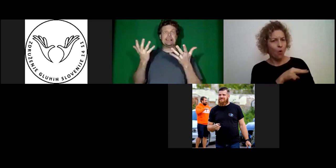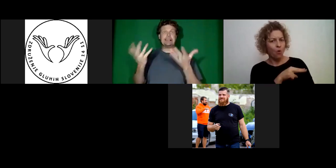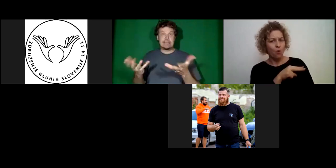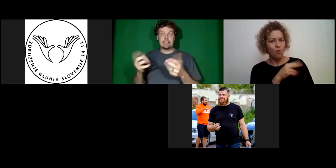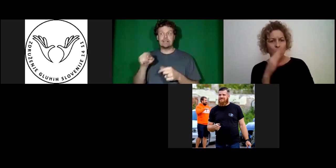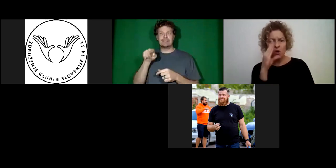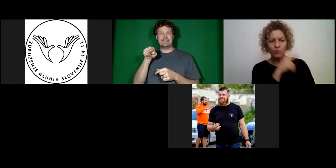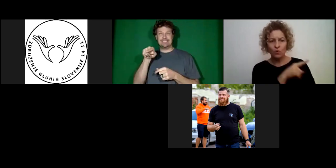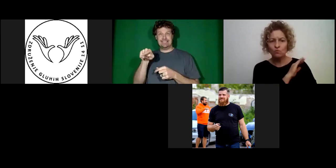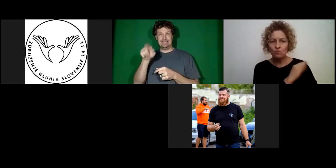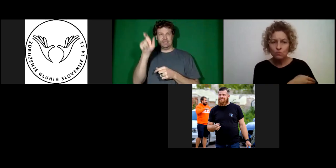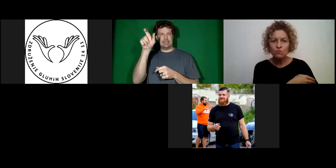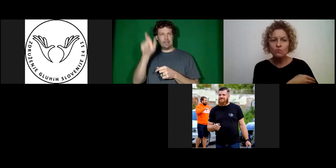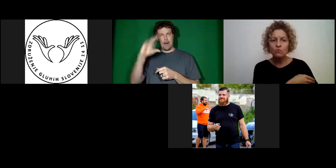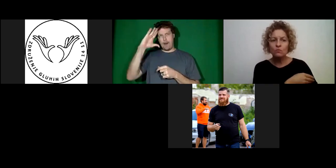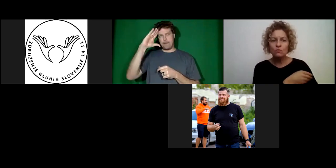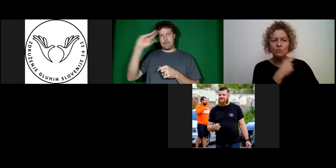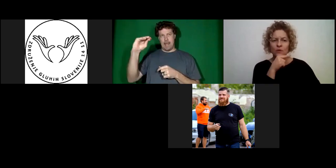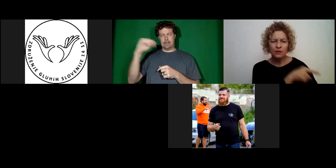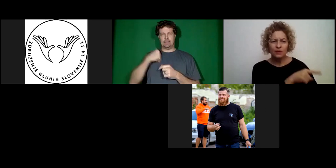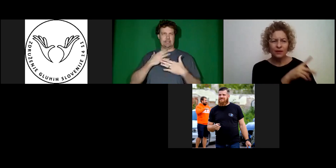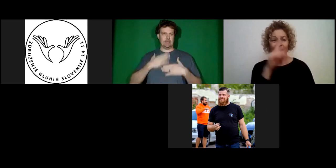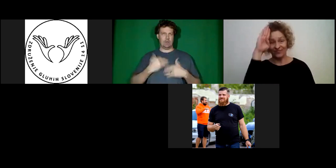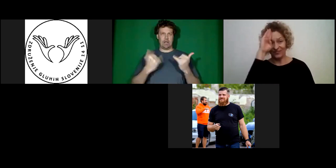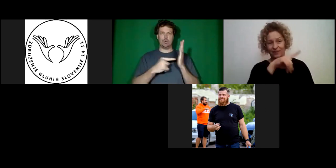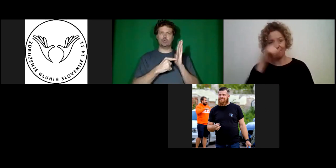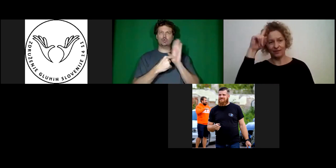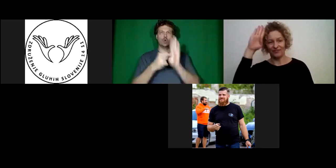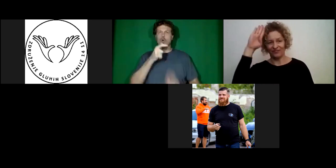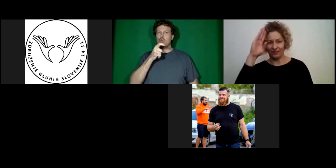all our team players were deaf. We got some attention. People were really impressed by our play.